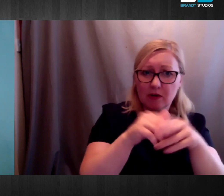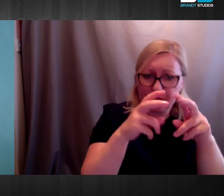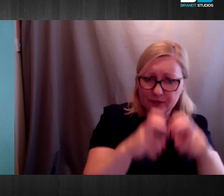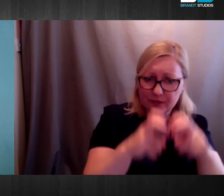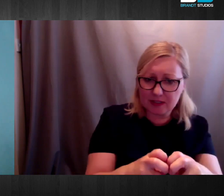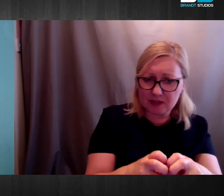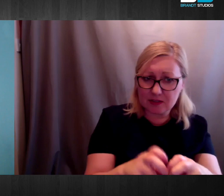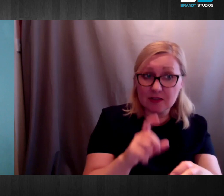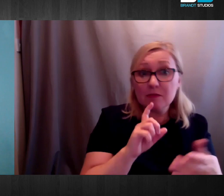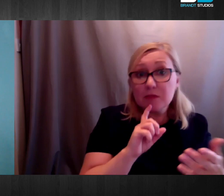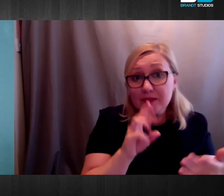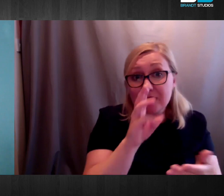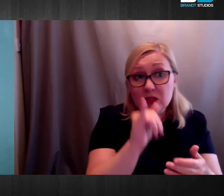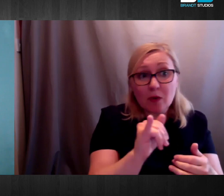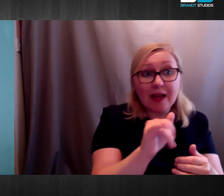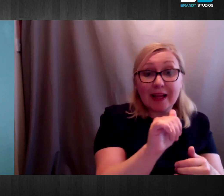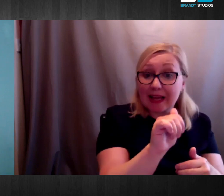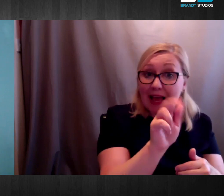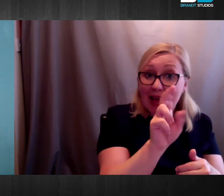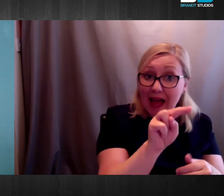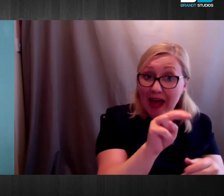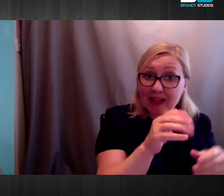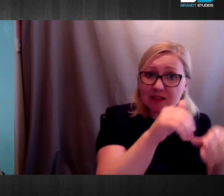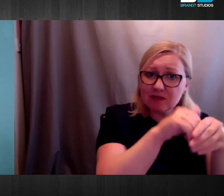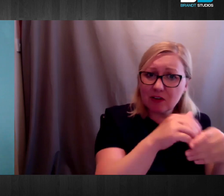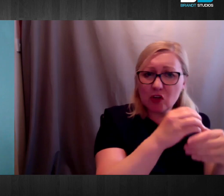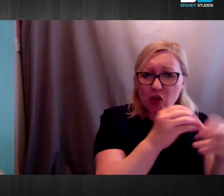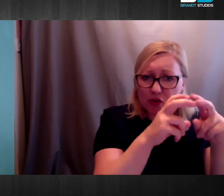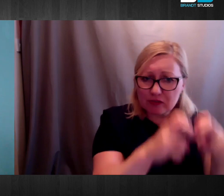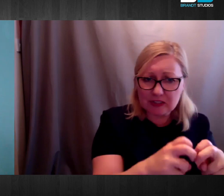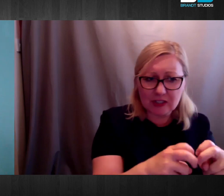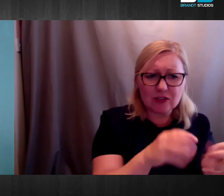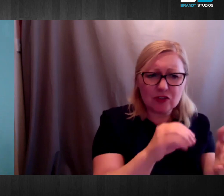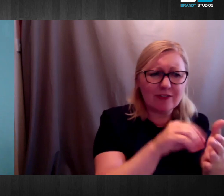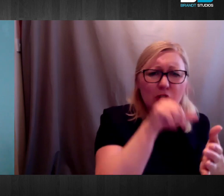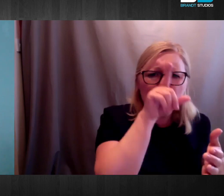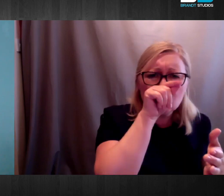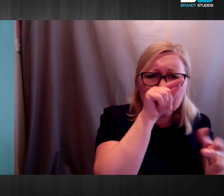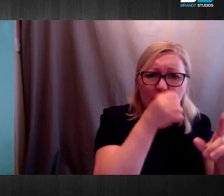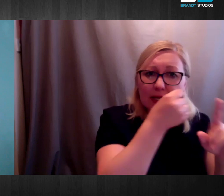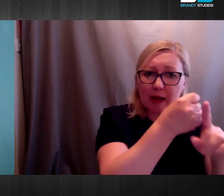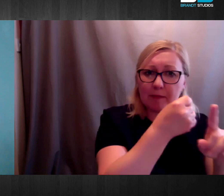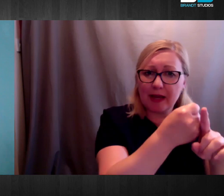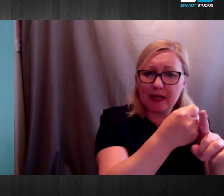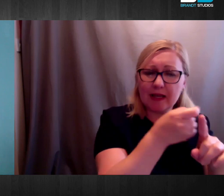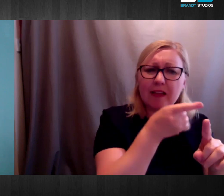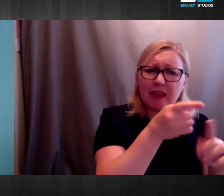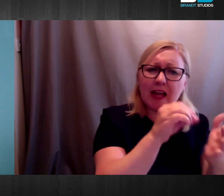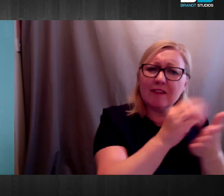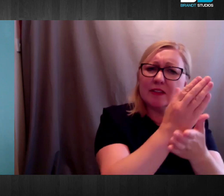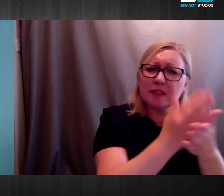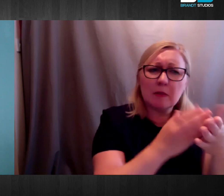involved in, they've been doing weekly chats. Those are the practical aspects.